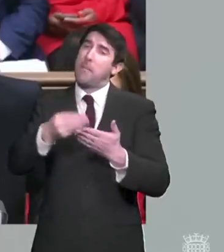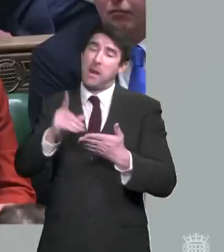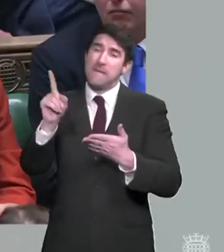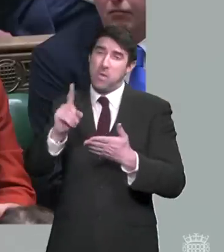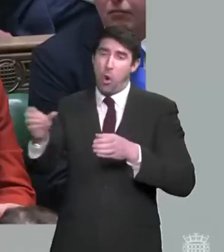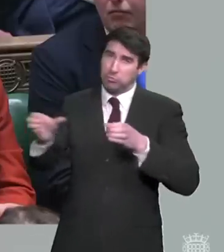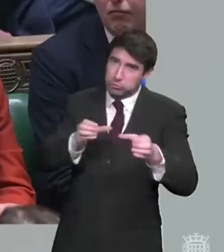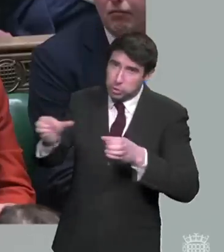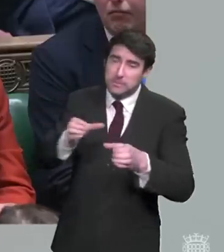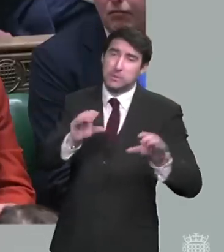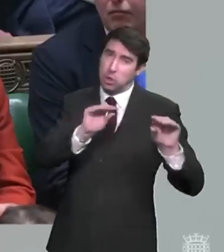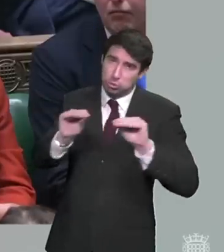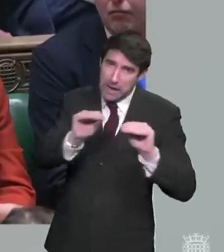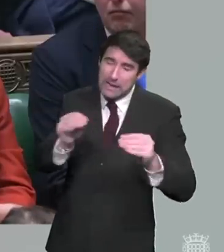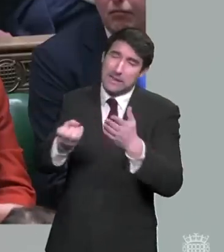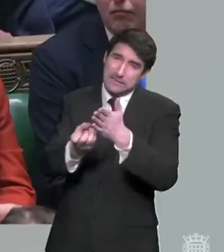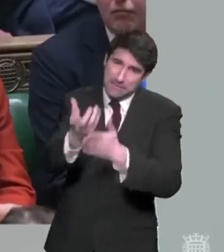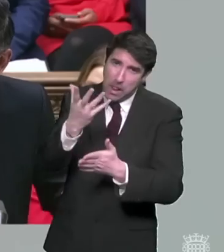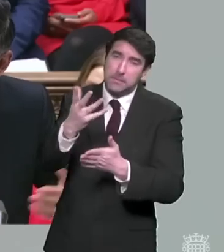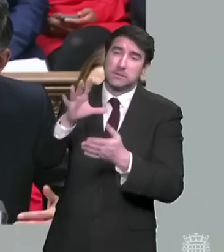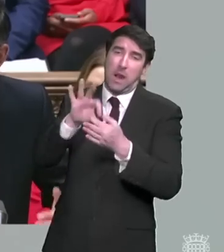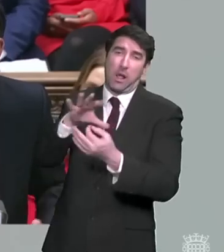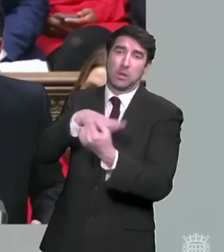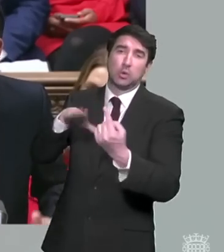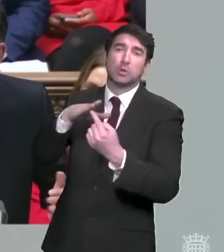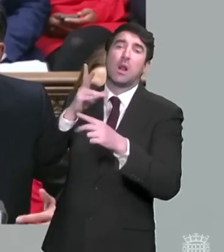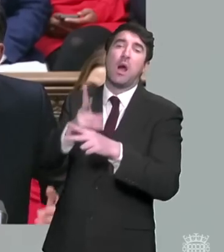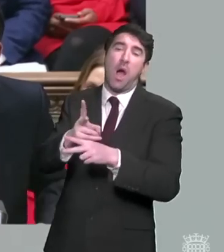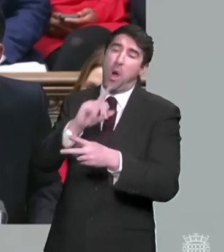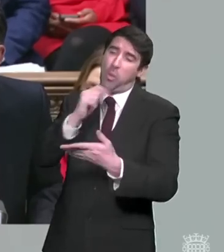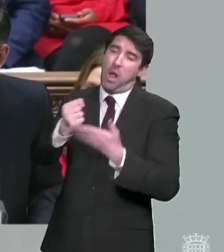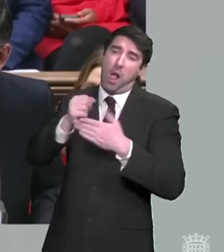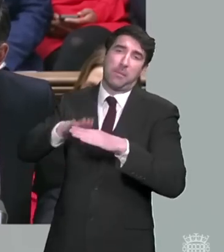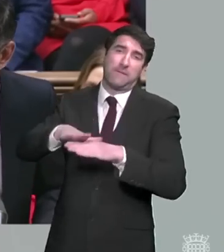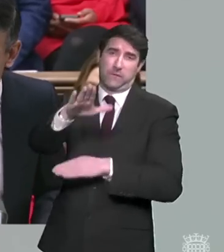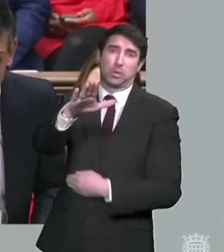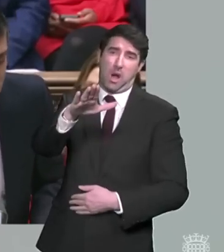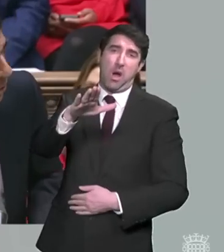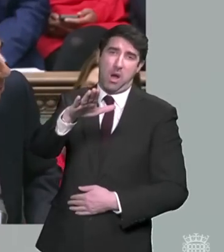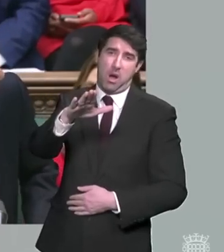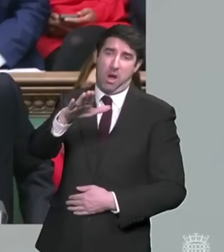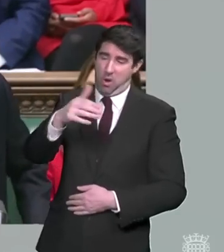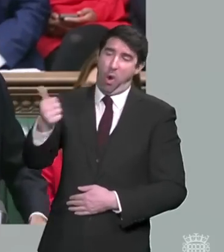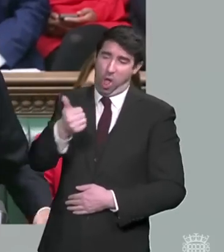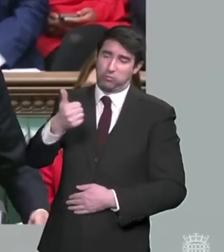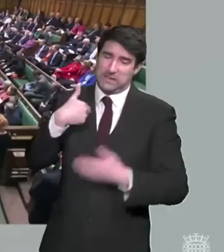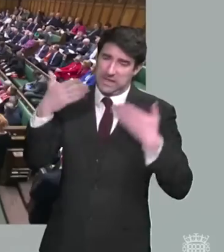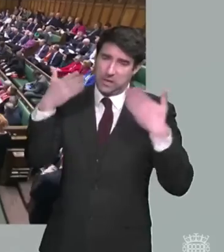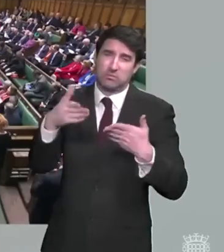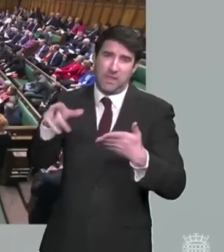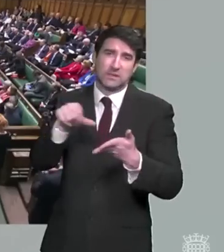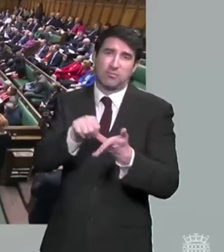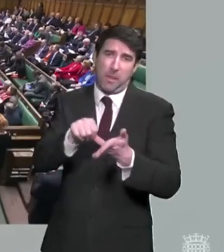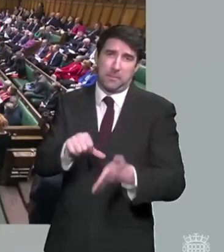our valued social care staff, and that will make sure that we can reduce vacancy rates, increase retention and get the workforce that we know we need.